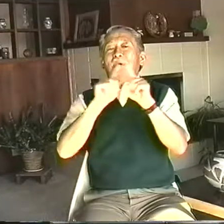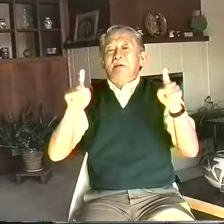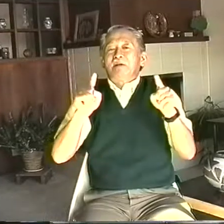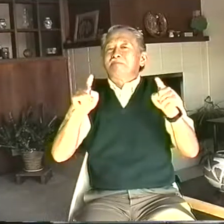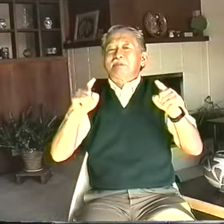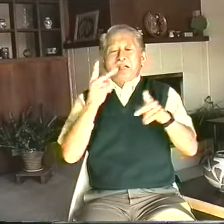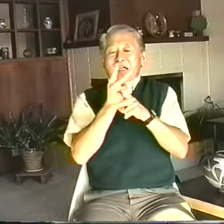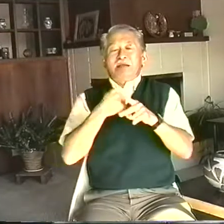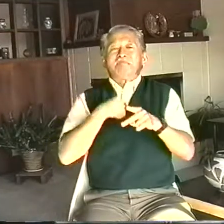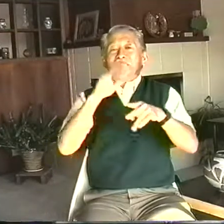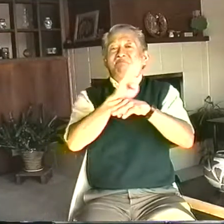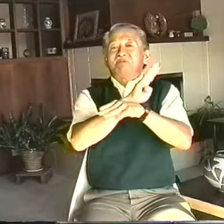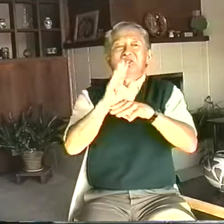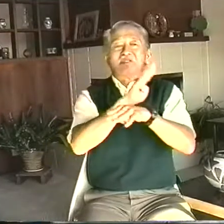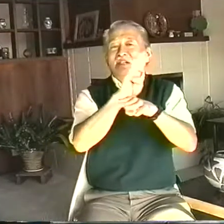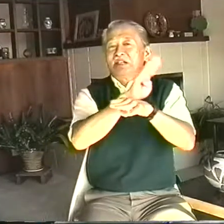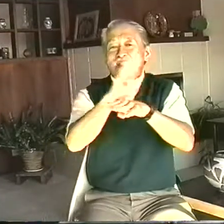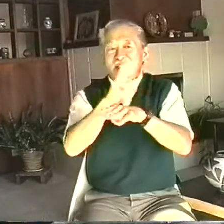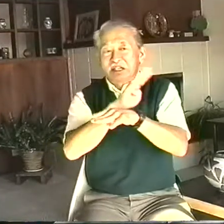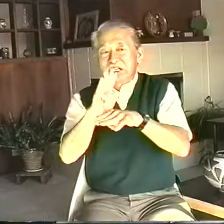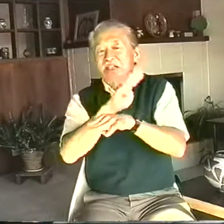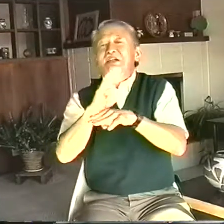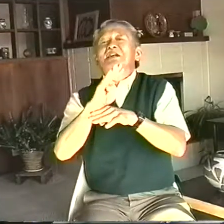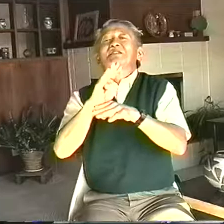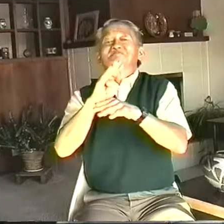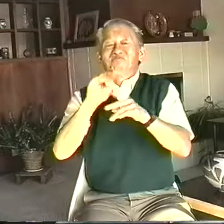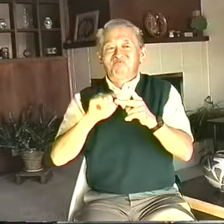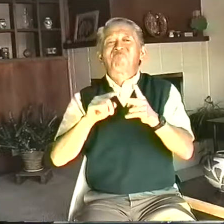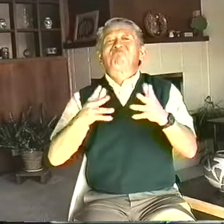ago. I may be retired, but I still keep busy.